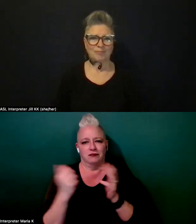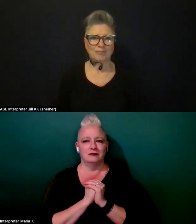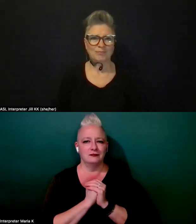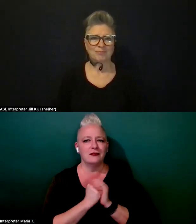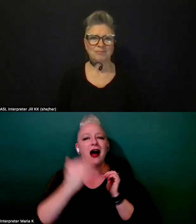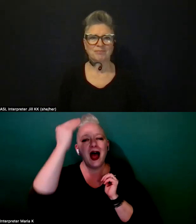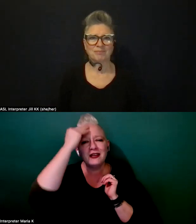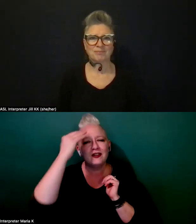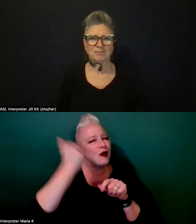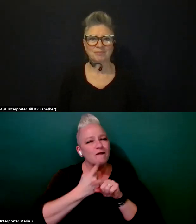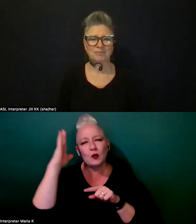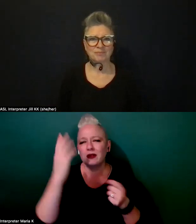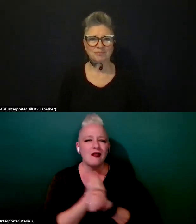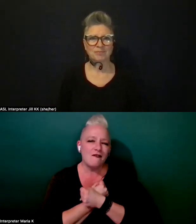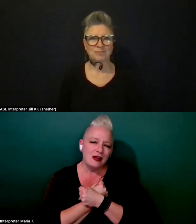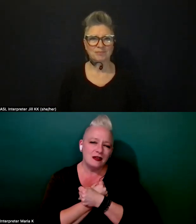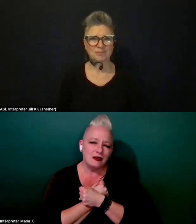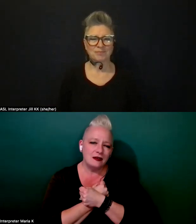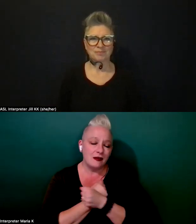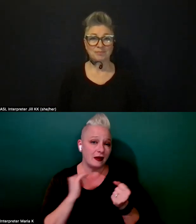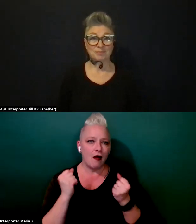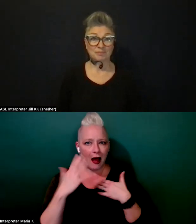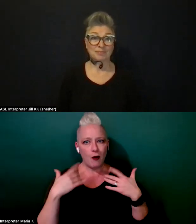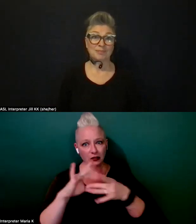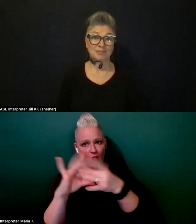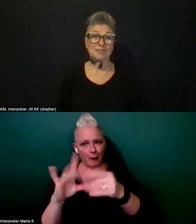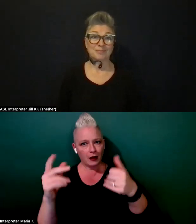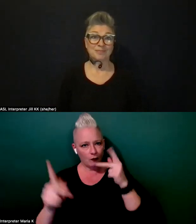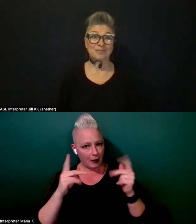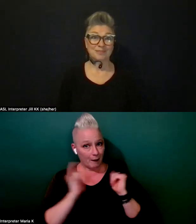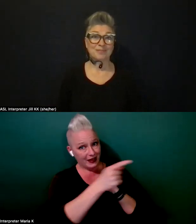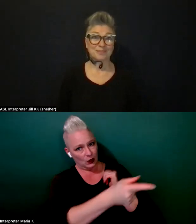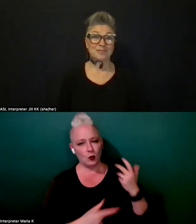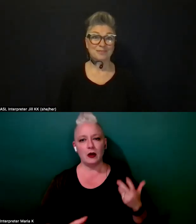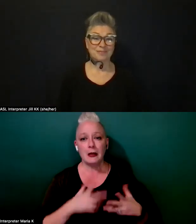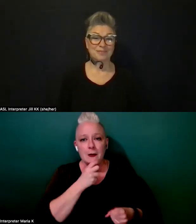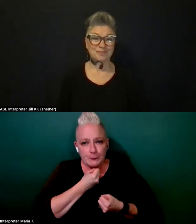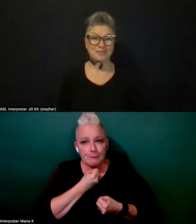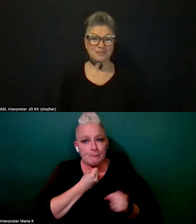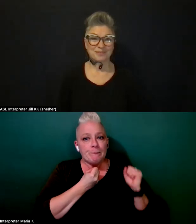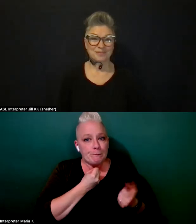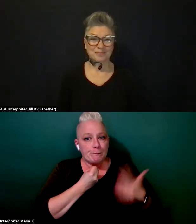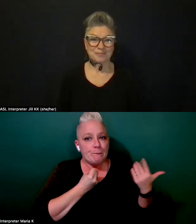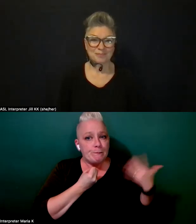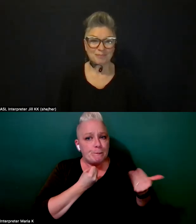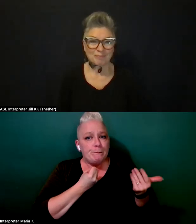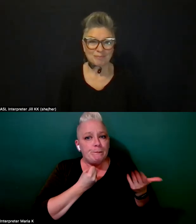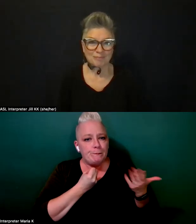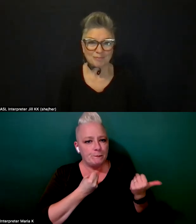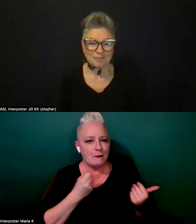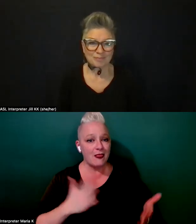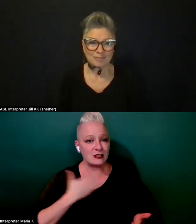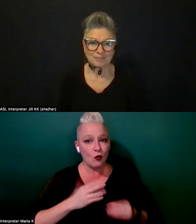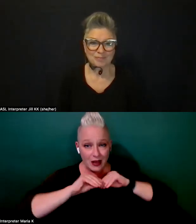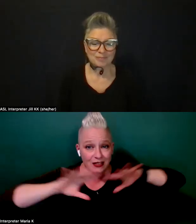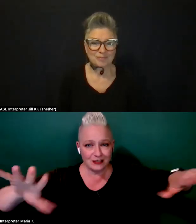everybody was gonna love it. And also with any of my movies, like I want to talk about it with like people like you and enjoy like the joy it provides to